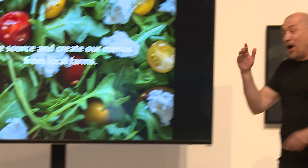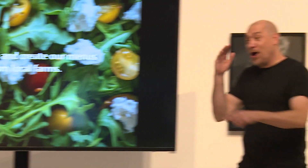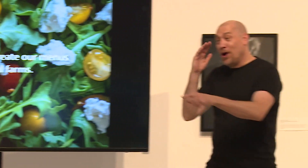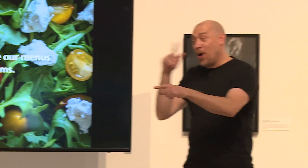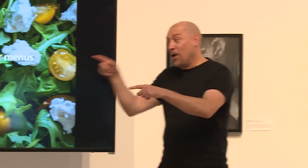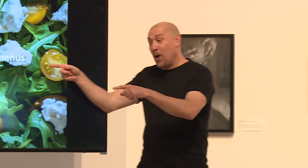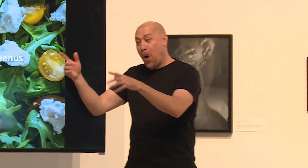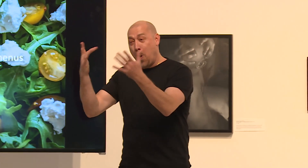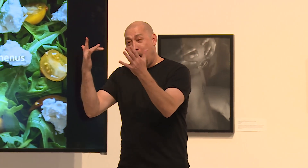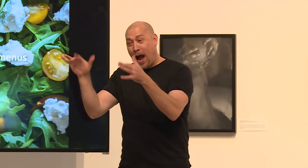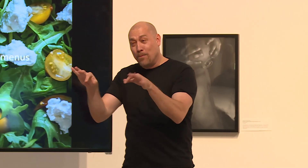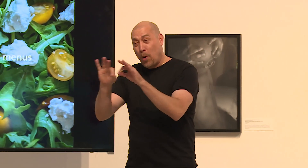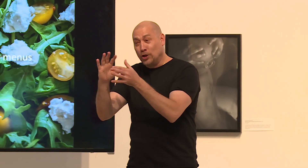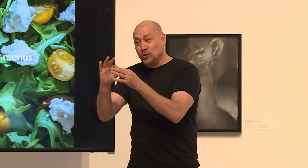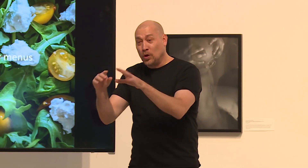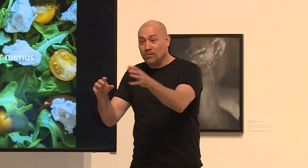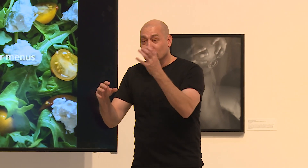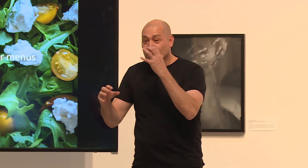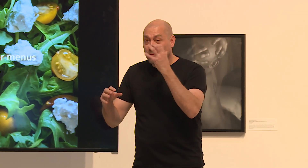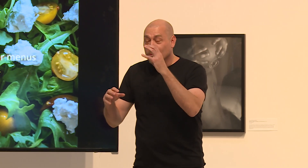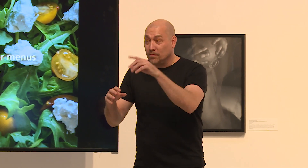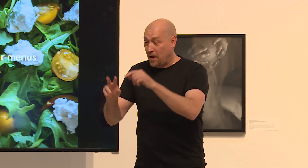That was specifically deaf-owned.